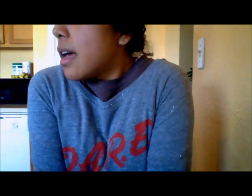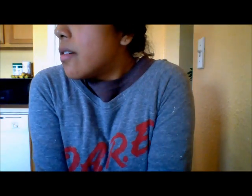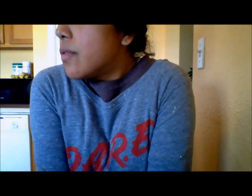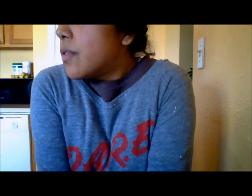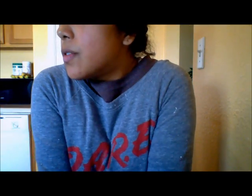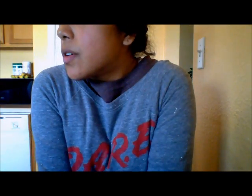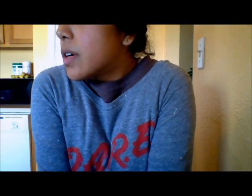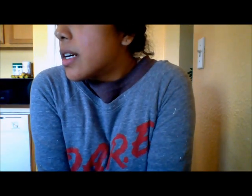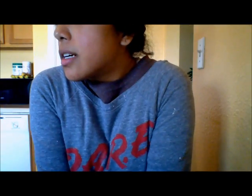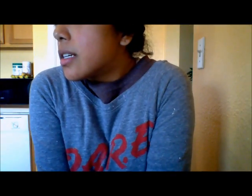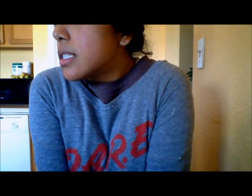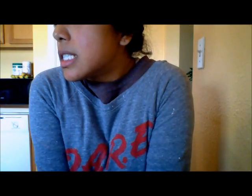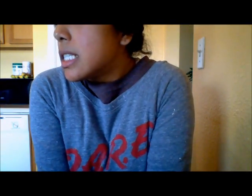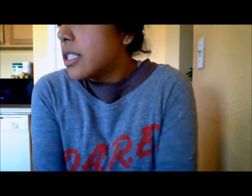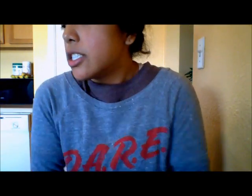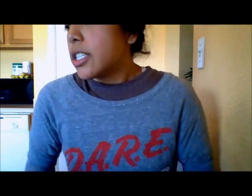Now for cylinder,